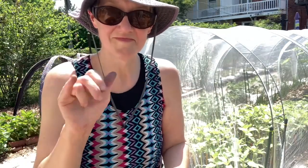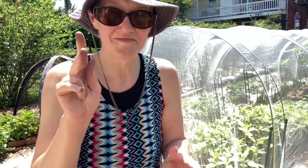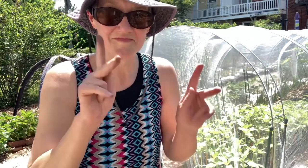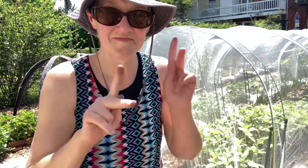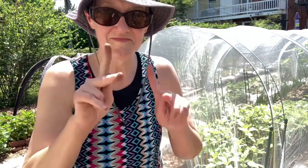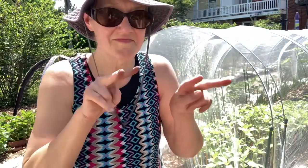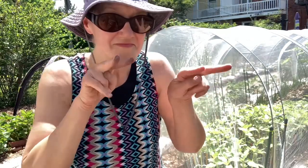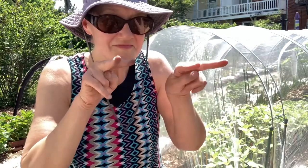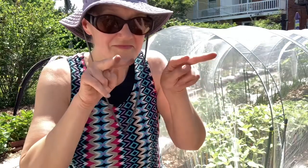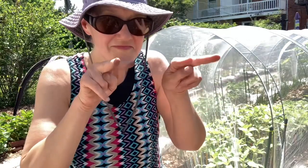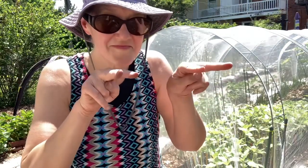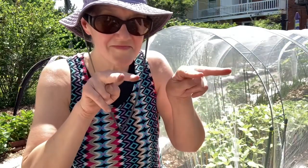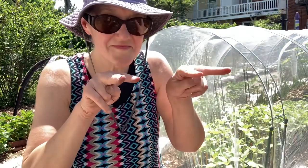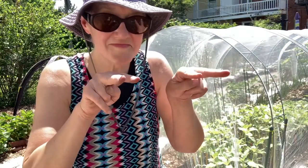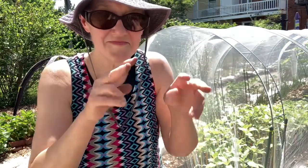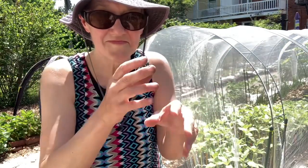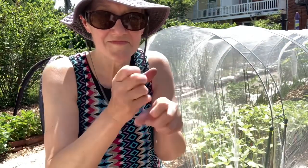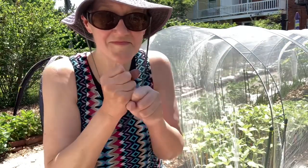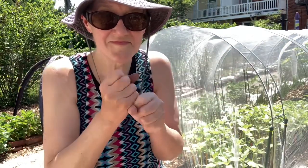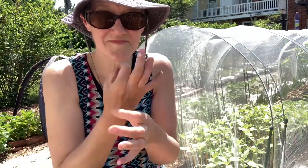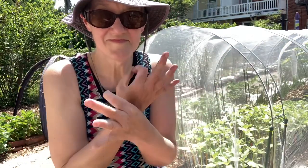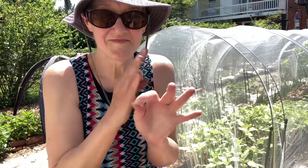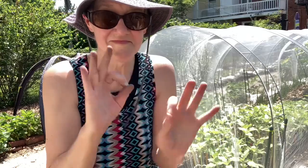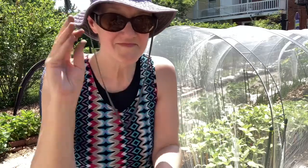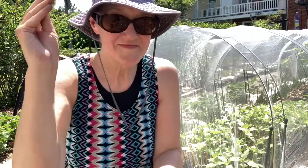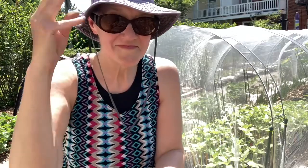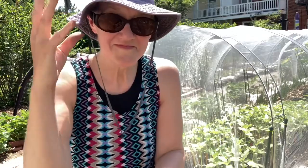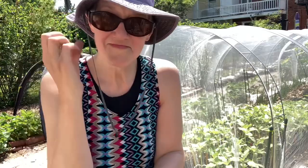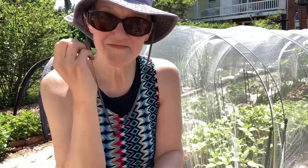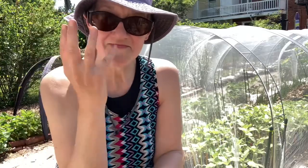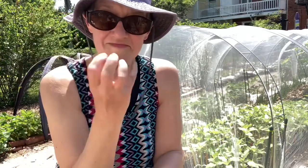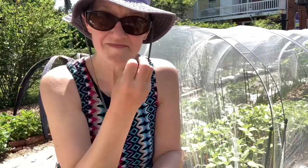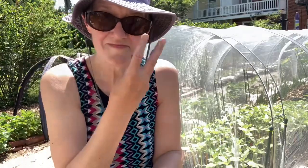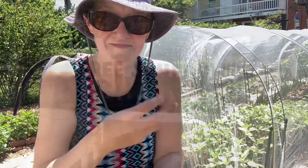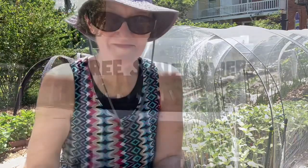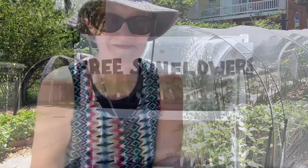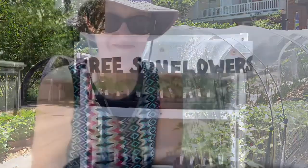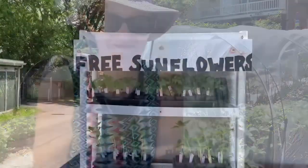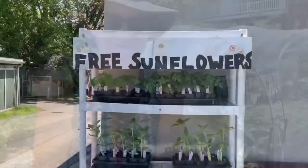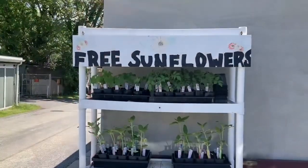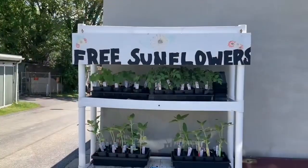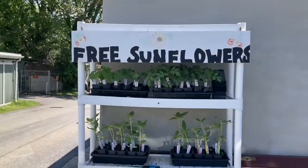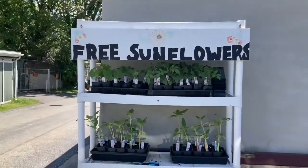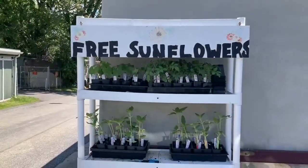my alley. People look forward to getting my free sunflowers.